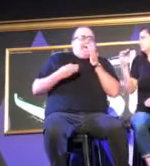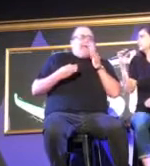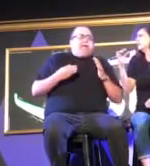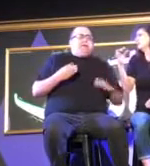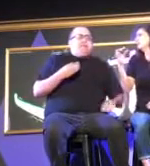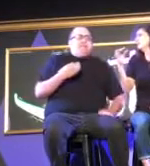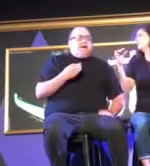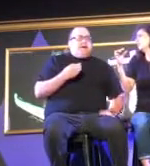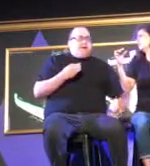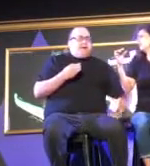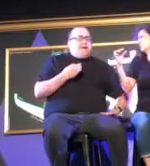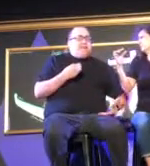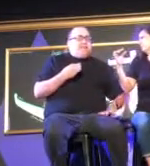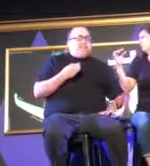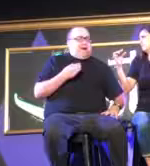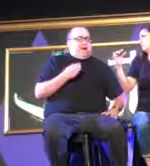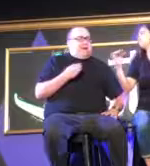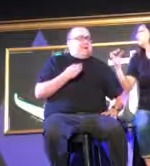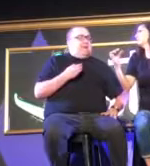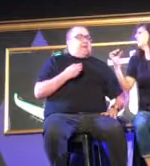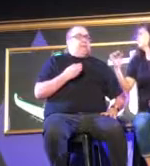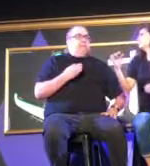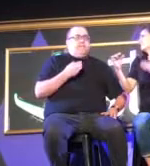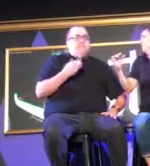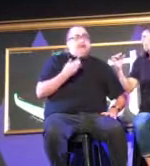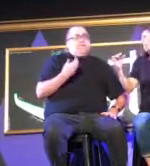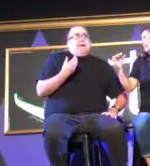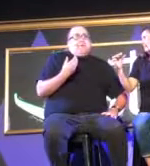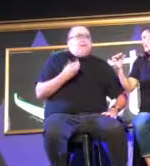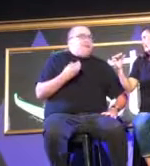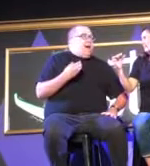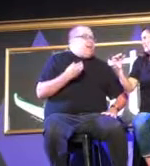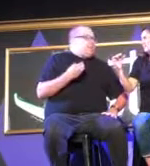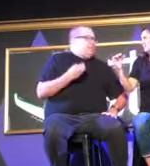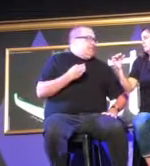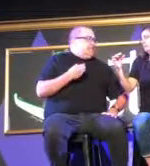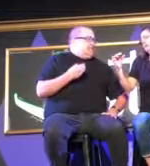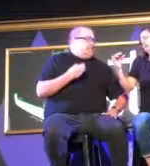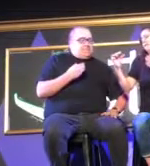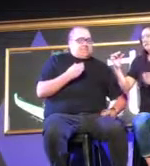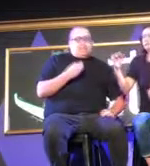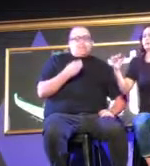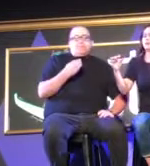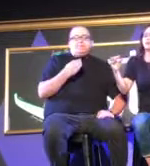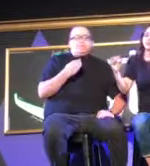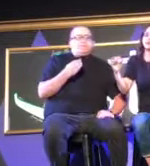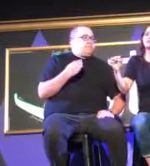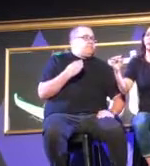It always reminds me of my grandpa. He had a pink mustache. It makes me really